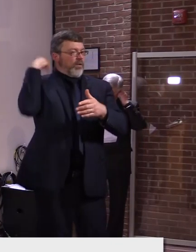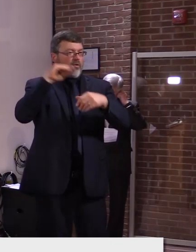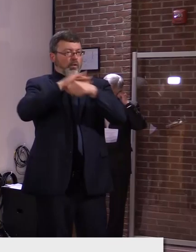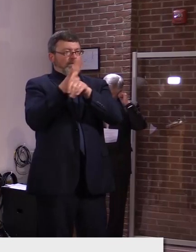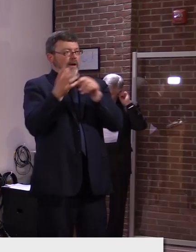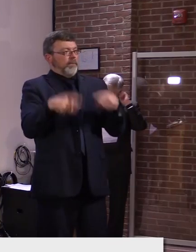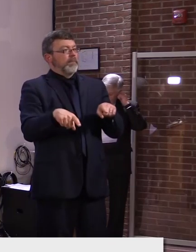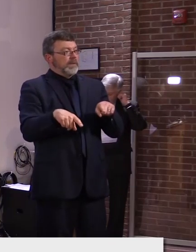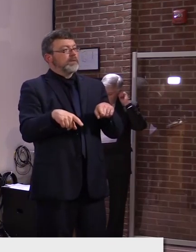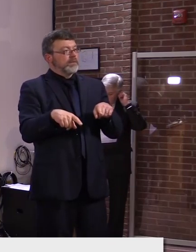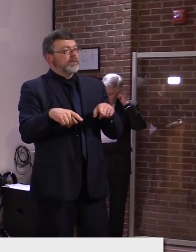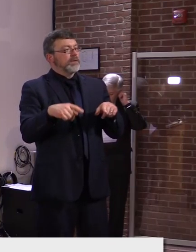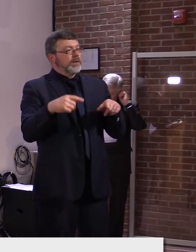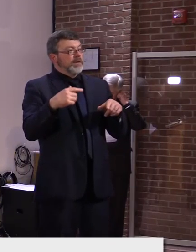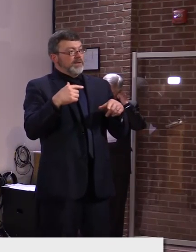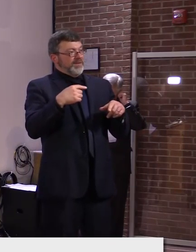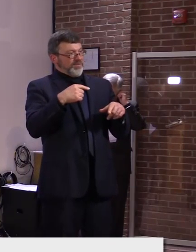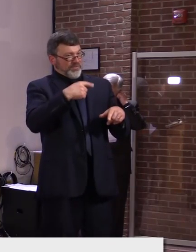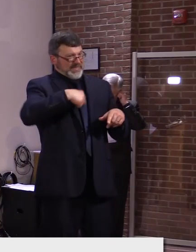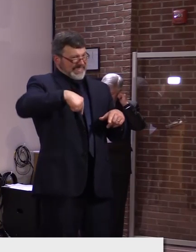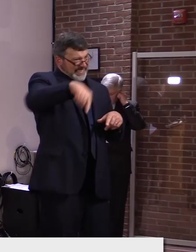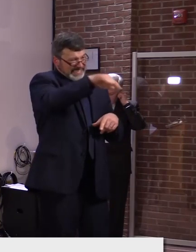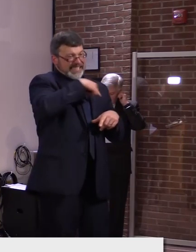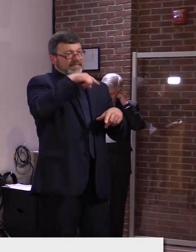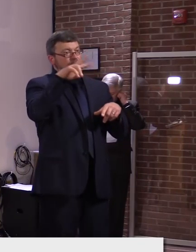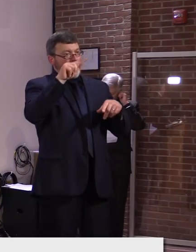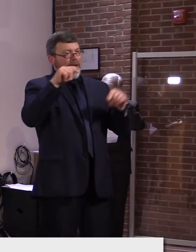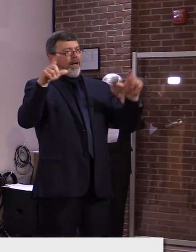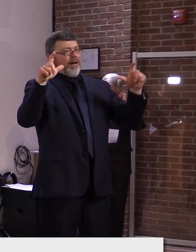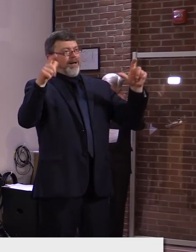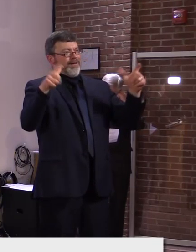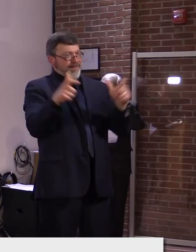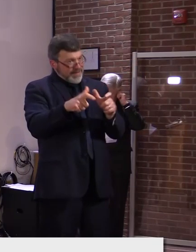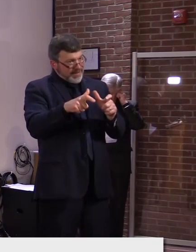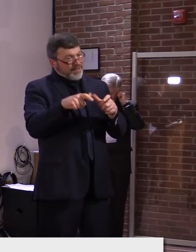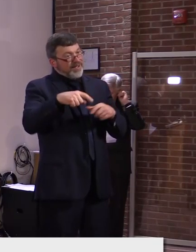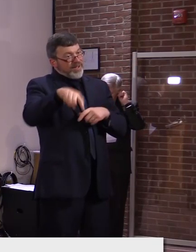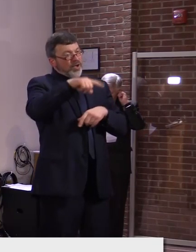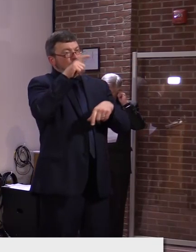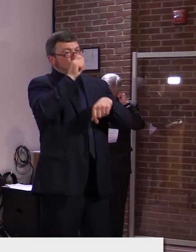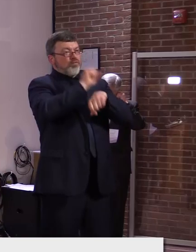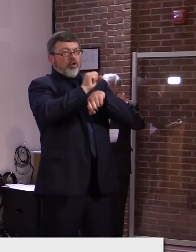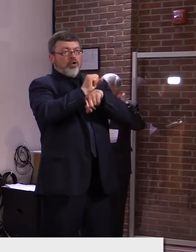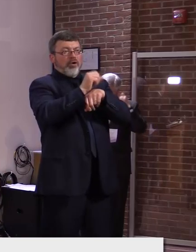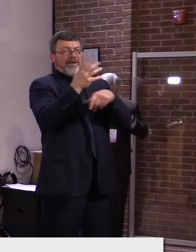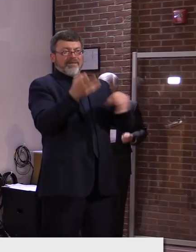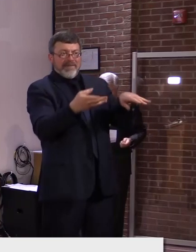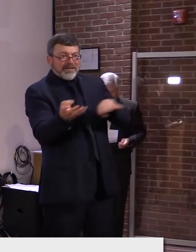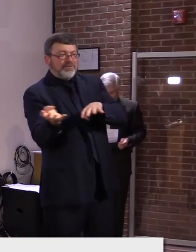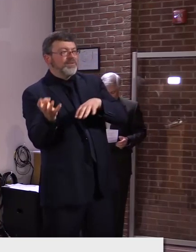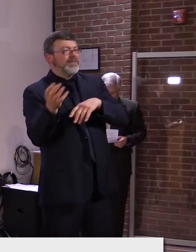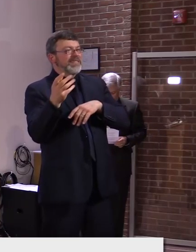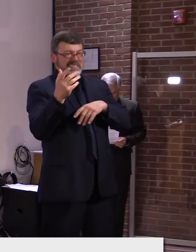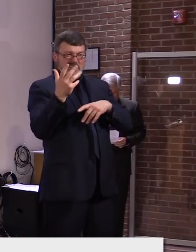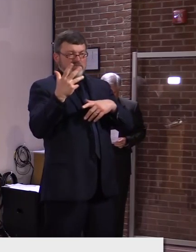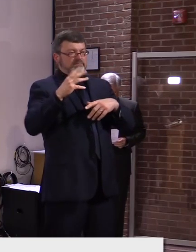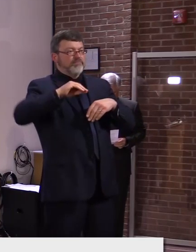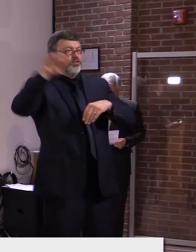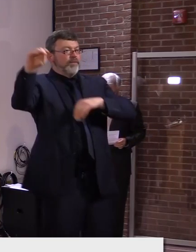are losing our workforce. And that was a problem before the pandemic hit us. This